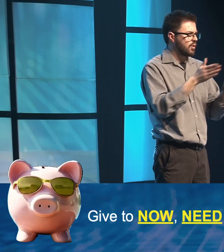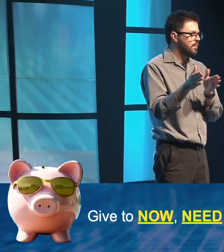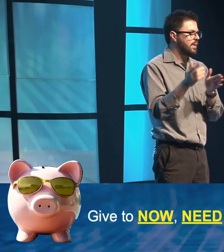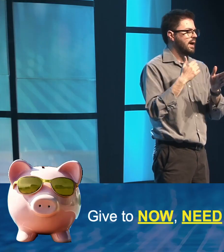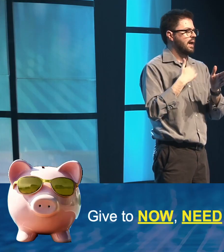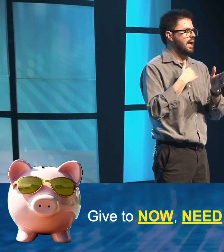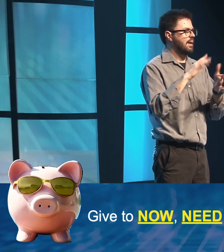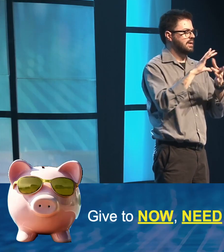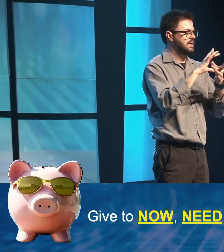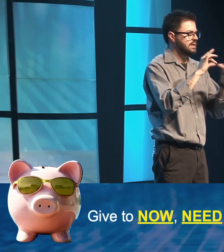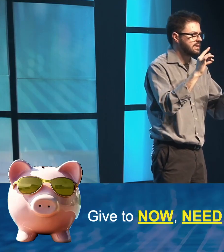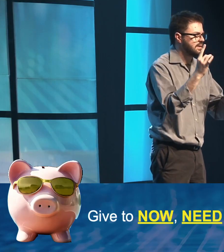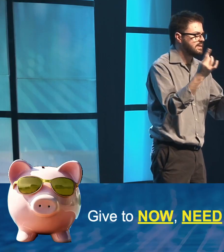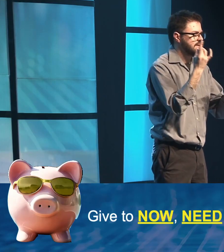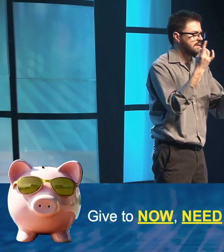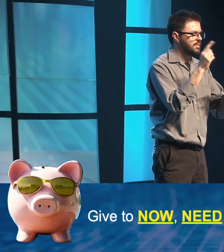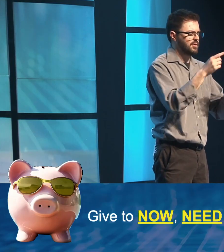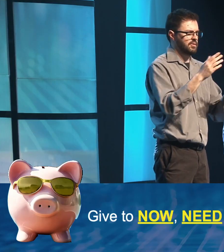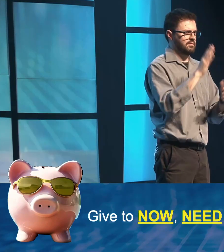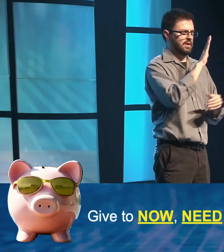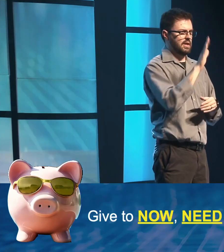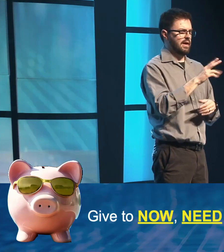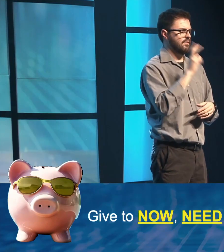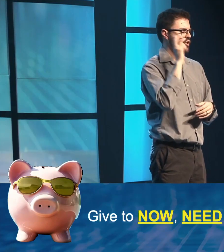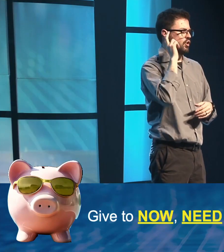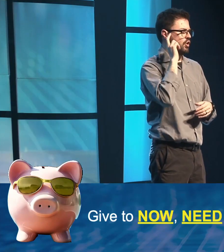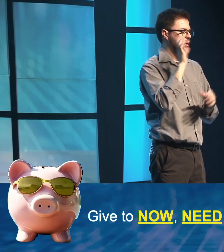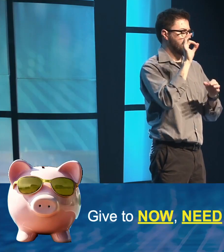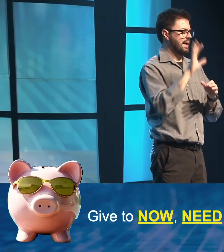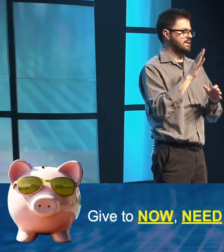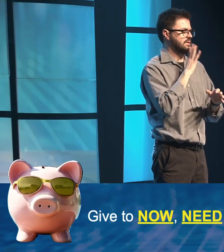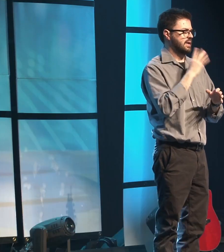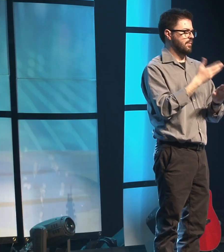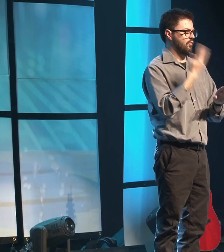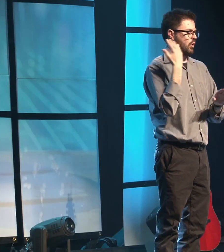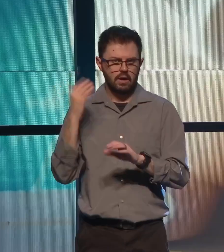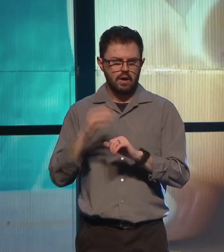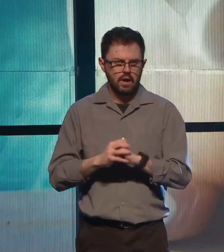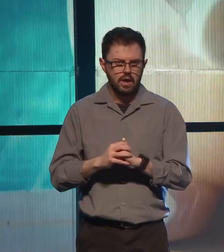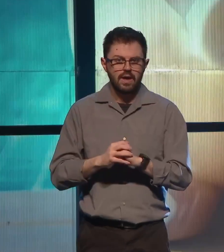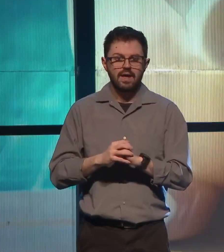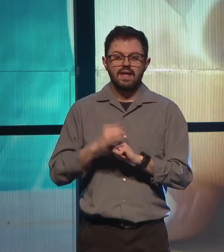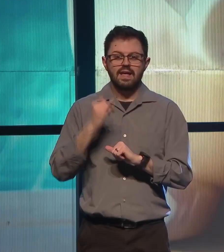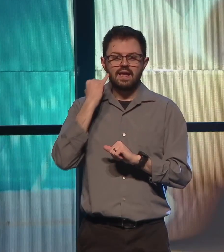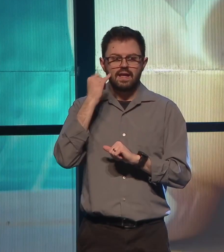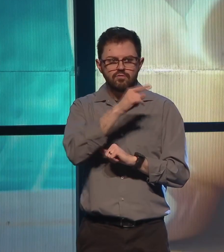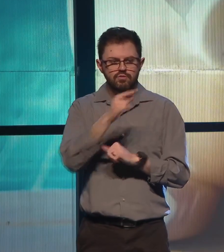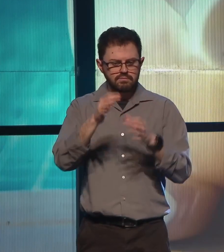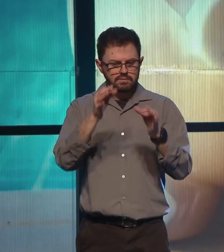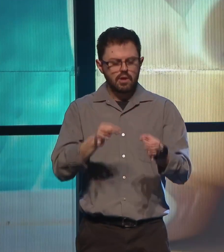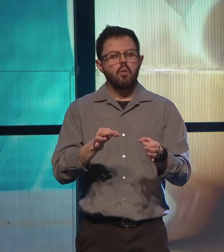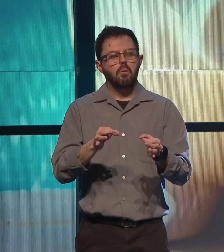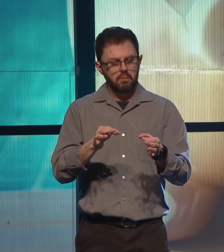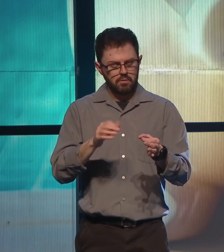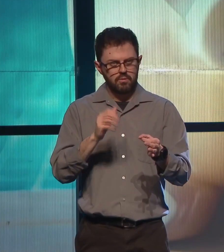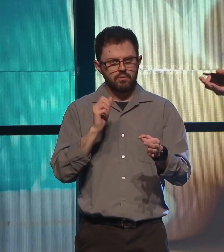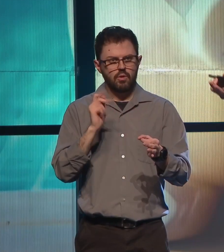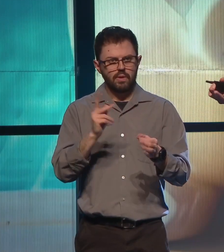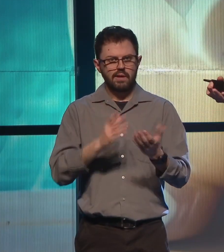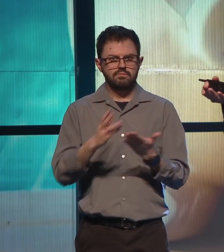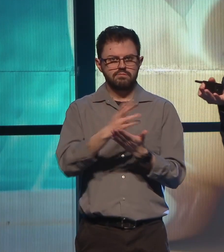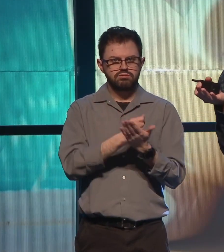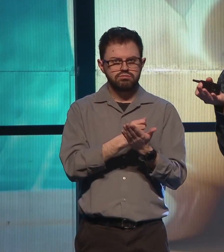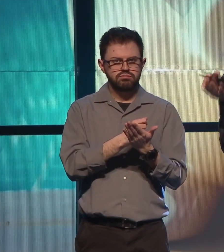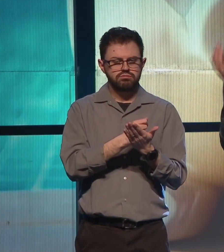probably never heard someone in my position ever say to you, okay? If you determine you're going to give 10% of your income